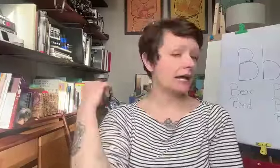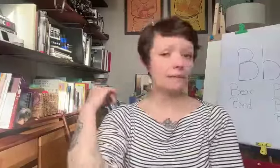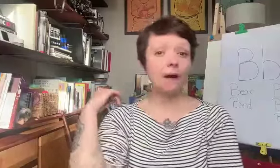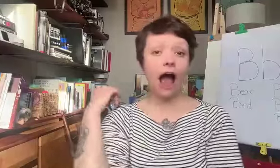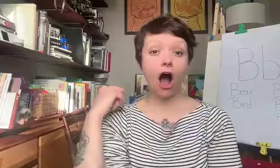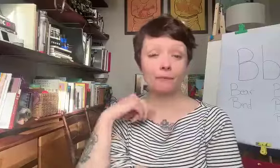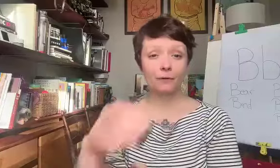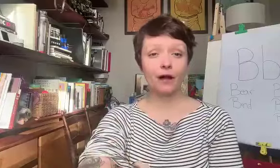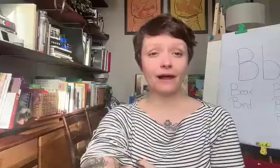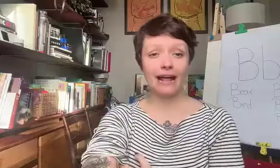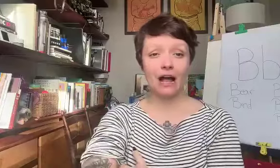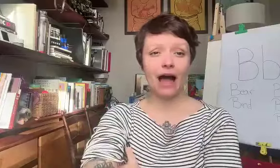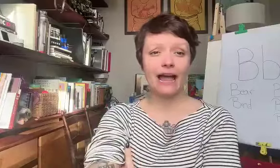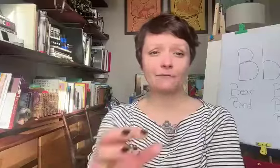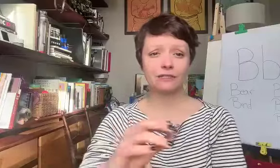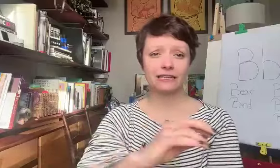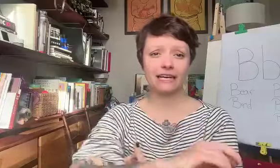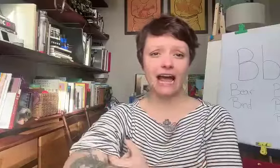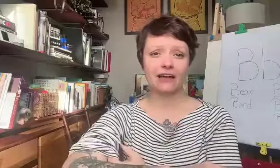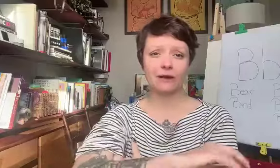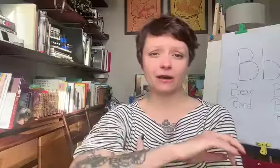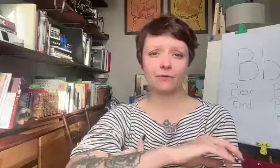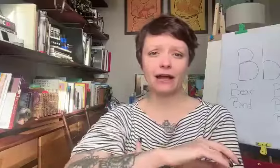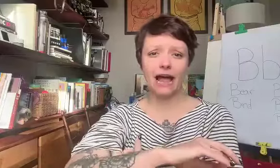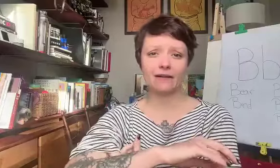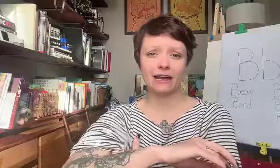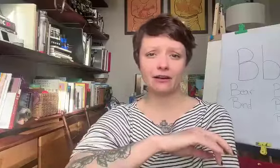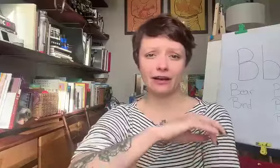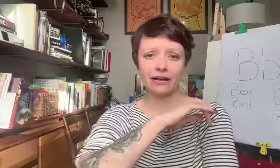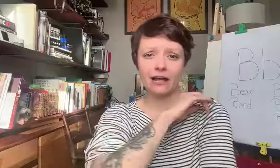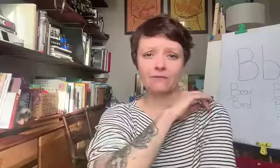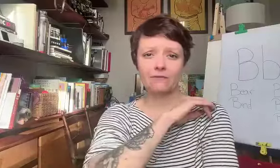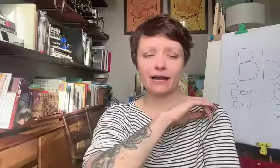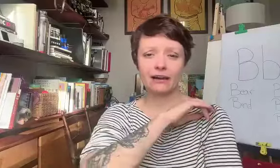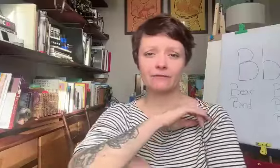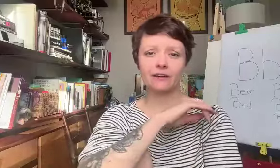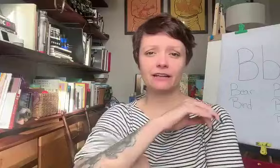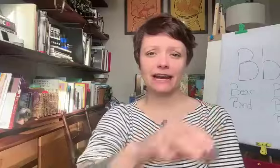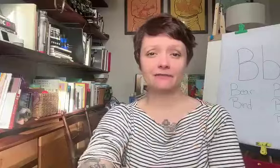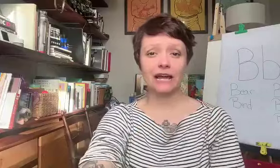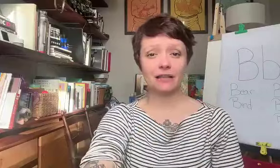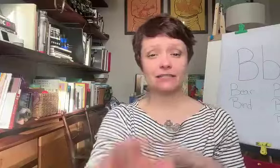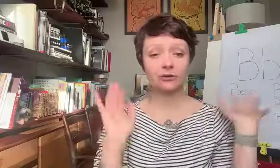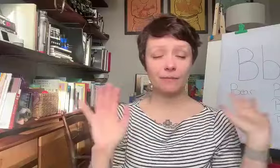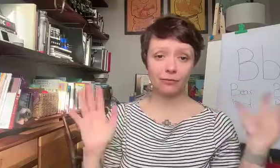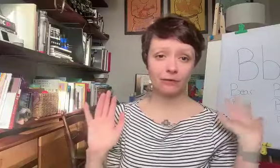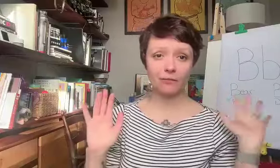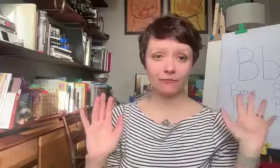right, on my rug right now, I have Krista King, I have Mary Roy, I have Karen Finkel, and I have Tammy Lawson. You're my